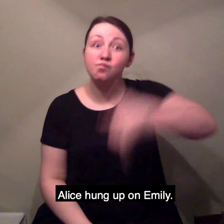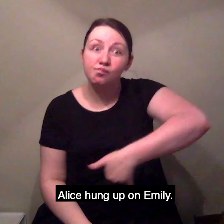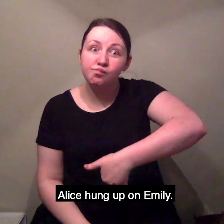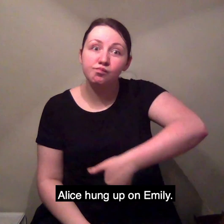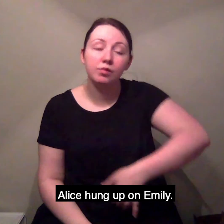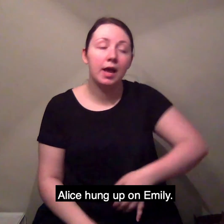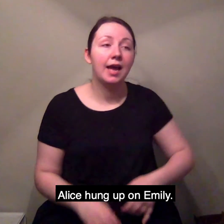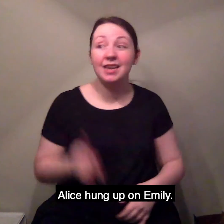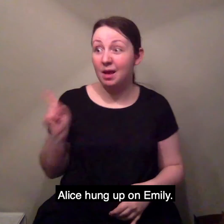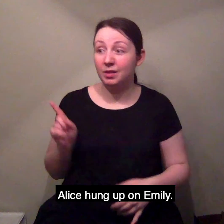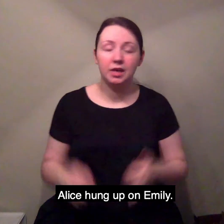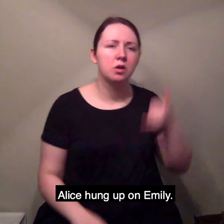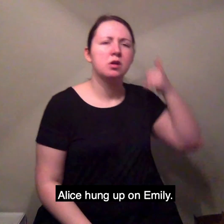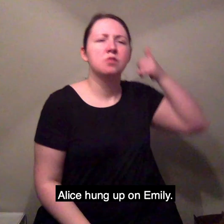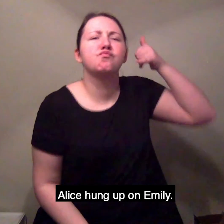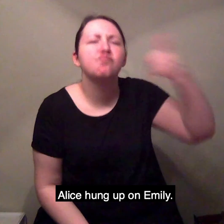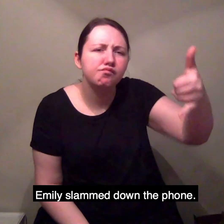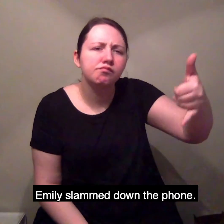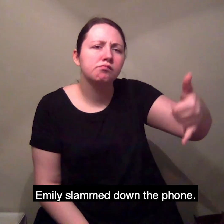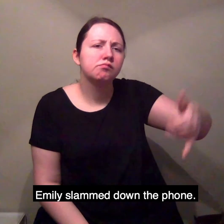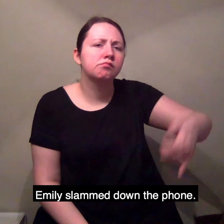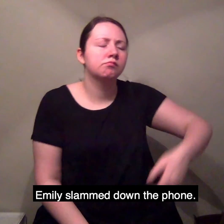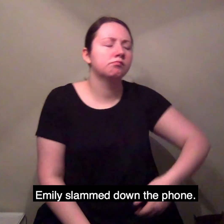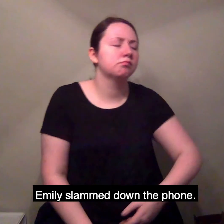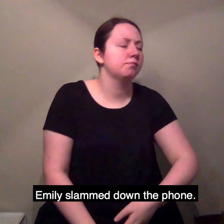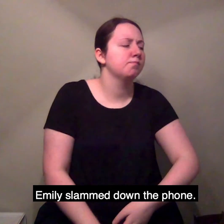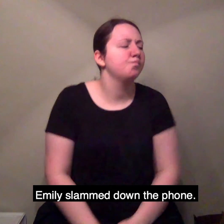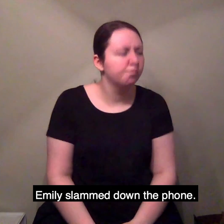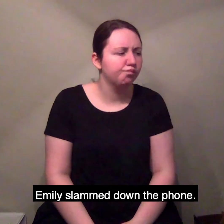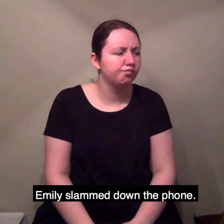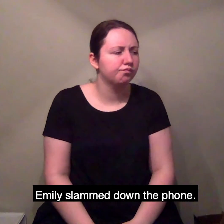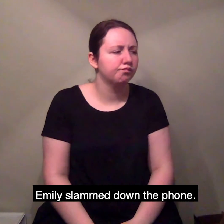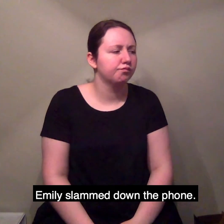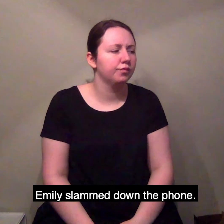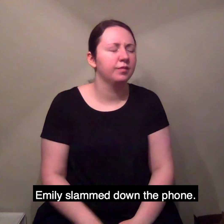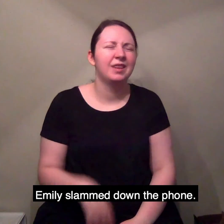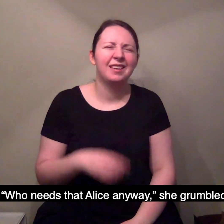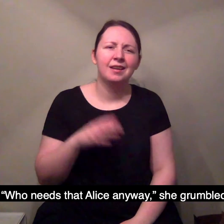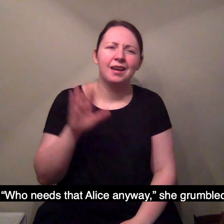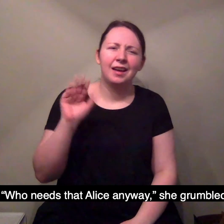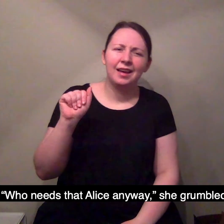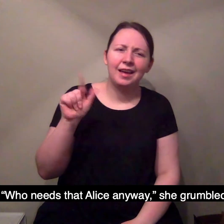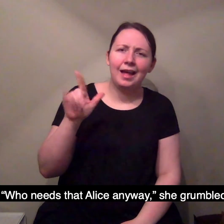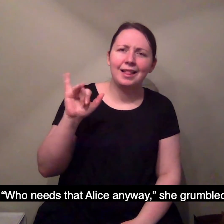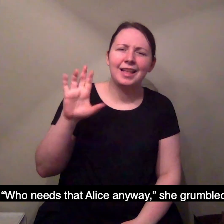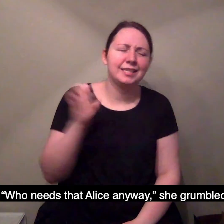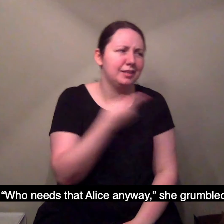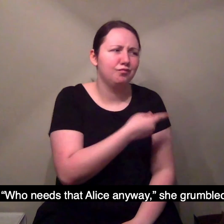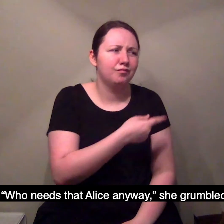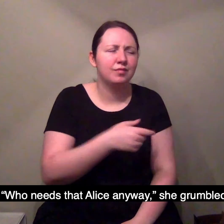Alice hung up on Emily. Emily slammed down the phone. Who needs that Alice anyway, she